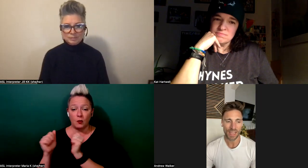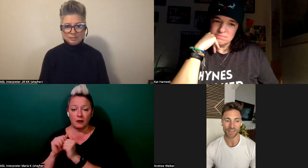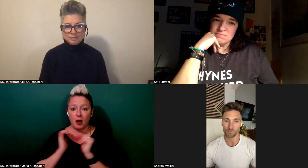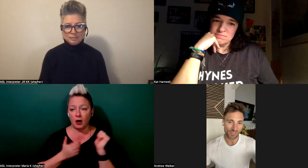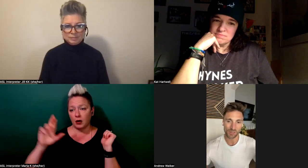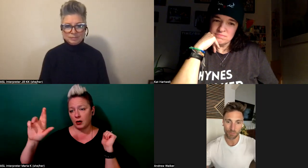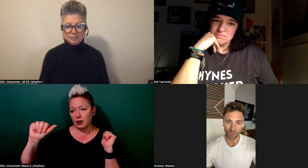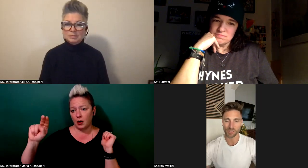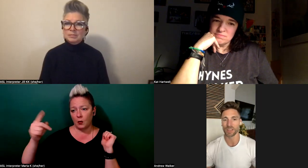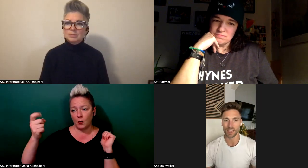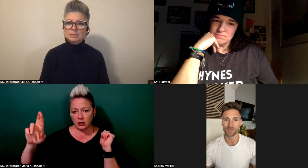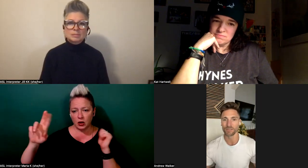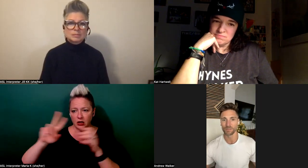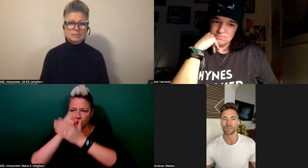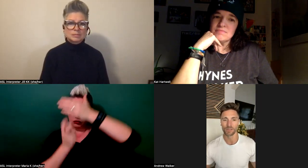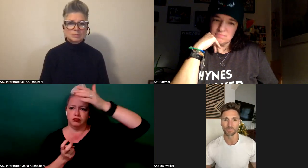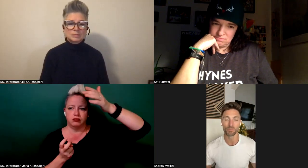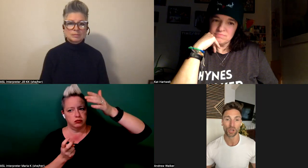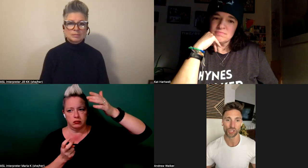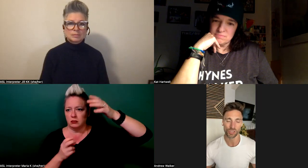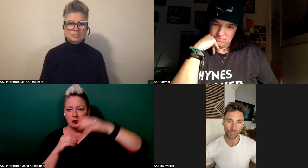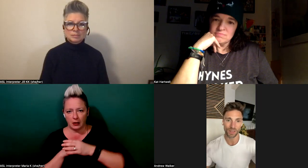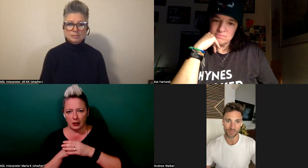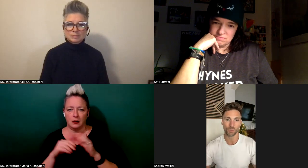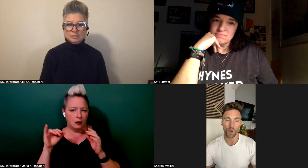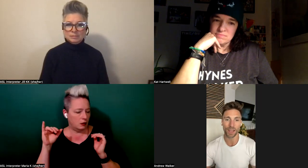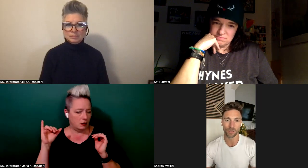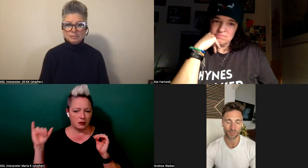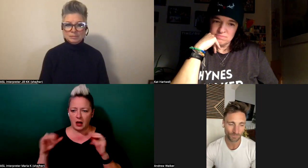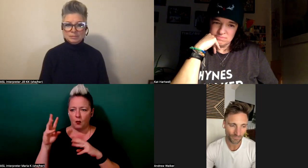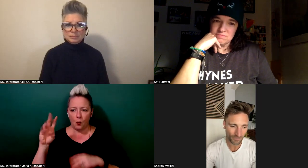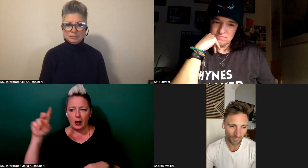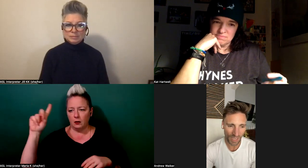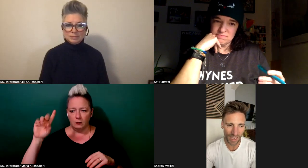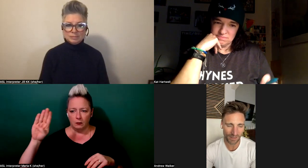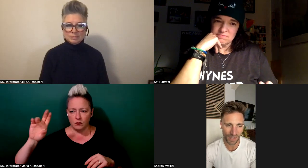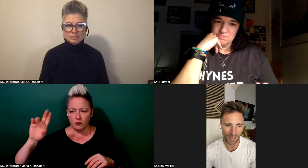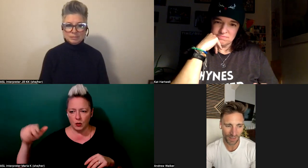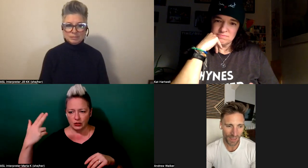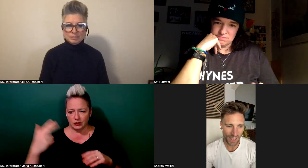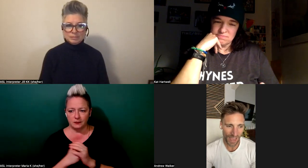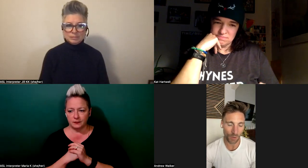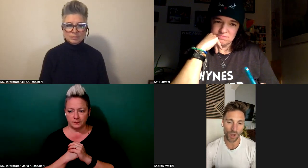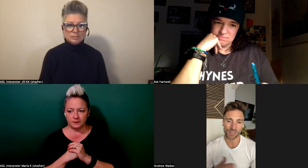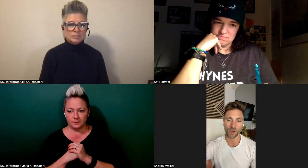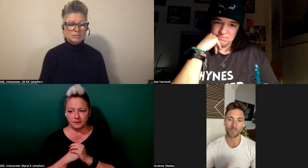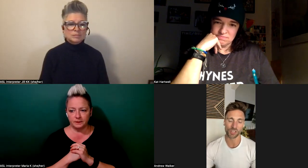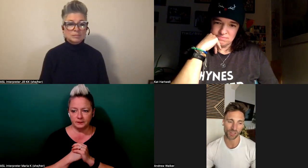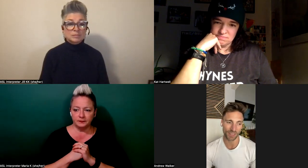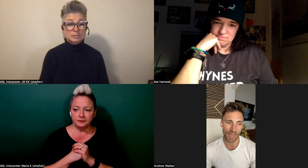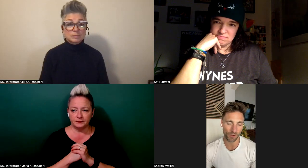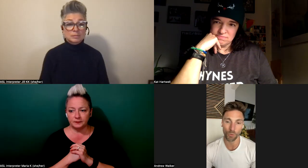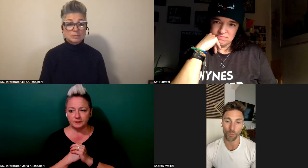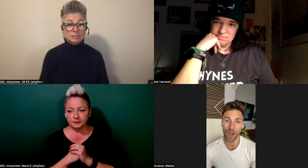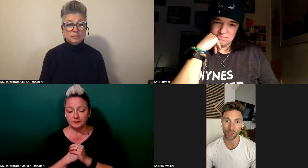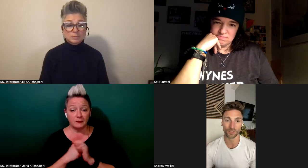ranger and to be submersed in the bush, into the wild. And it was very much